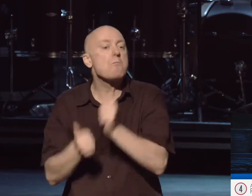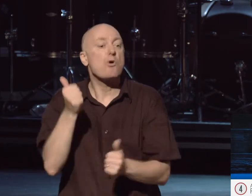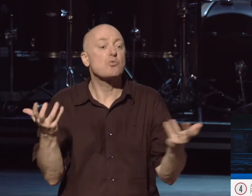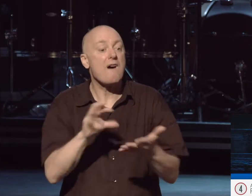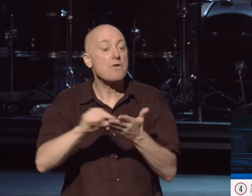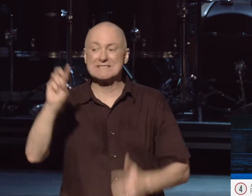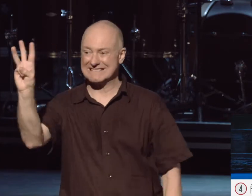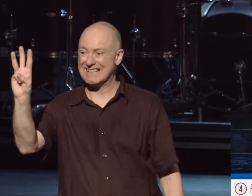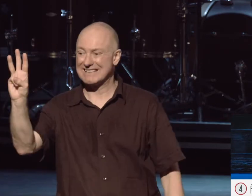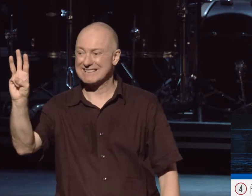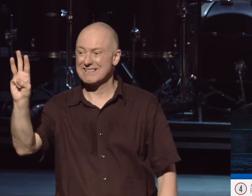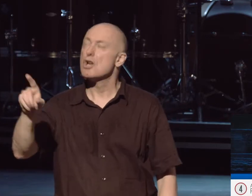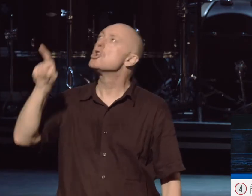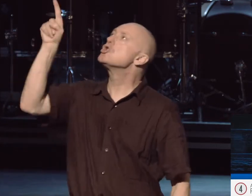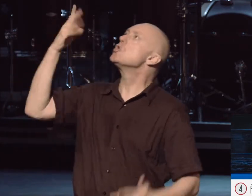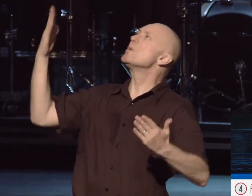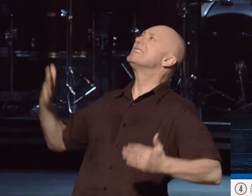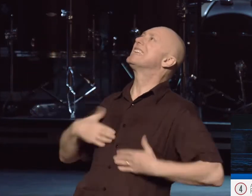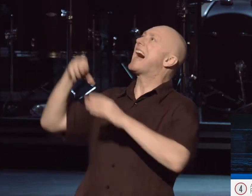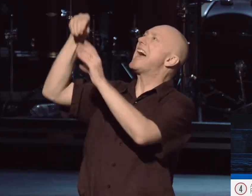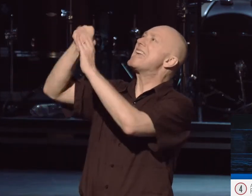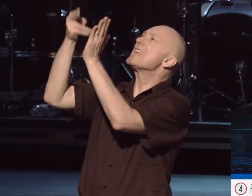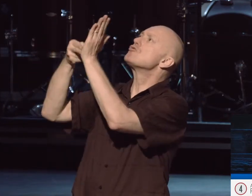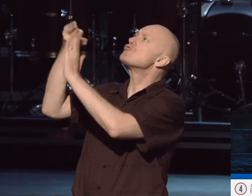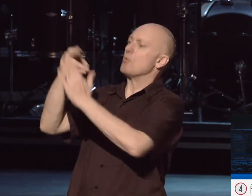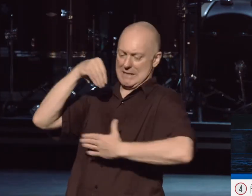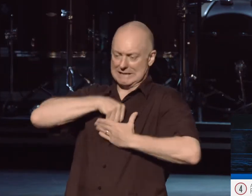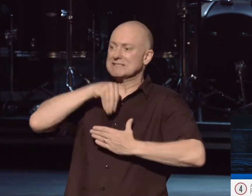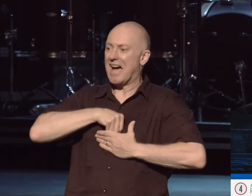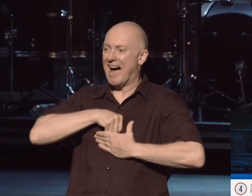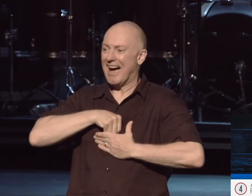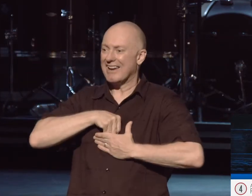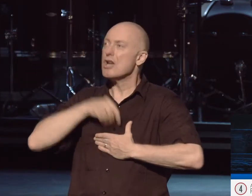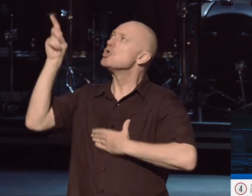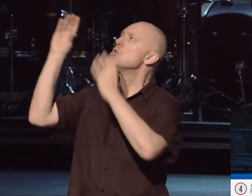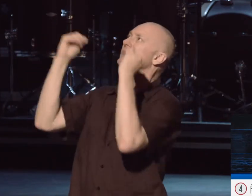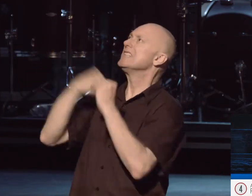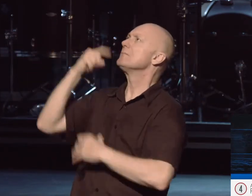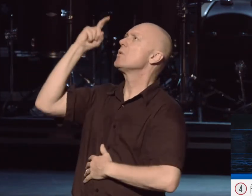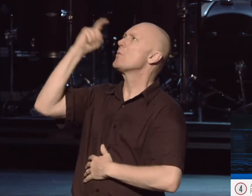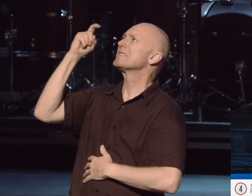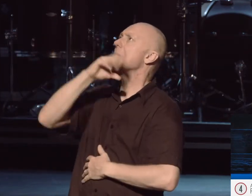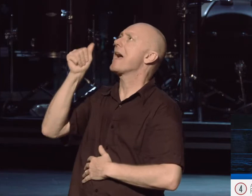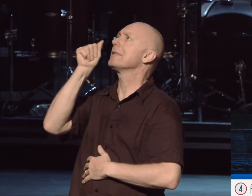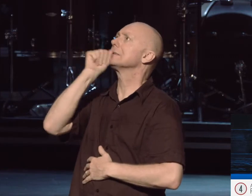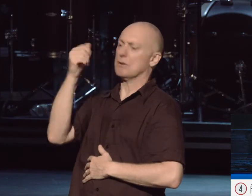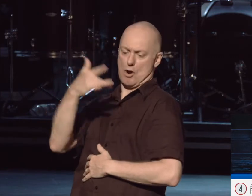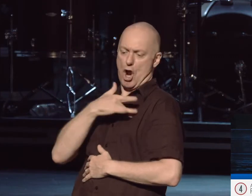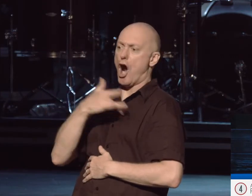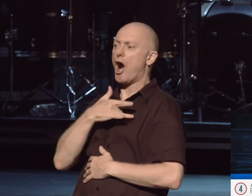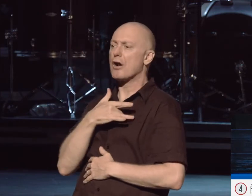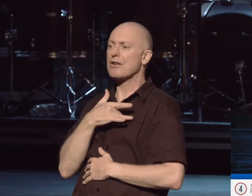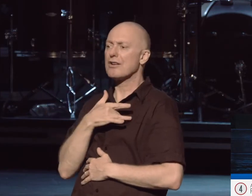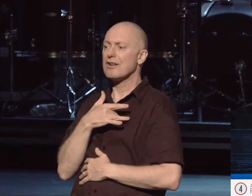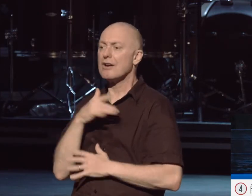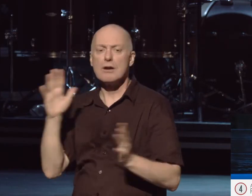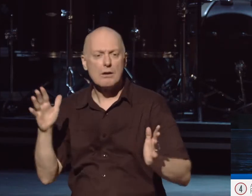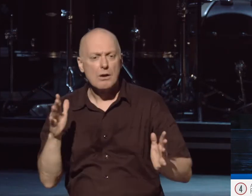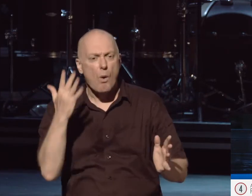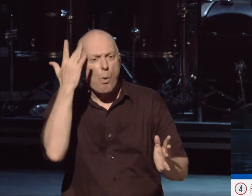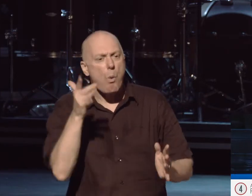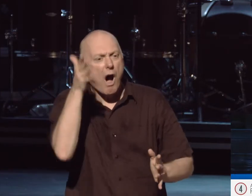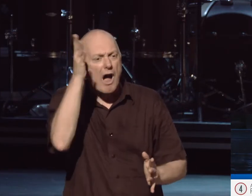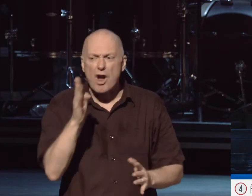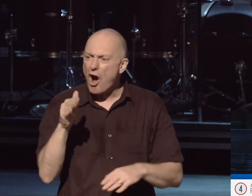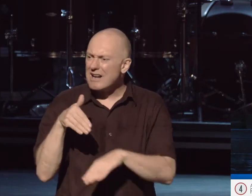delight in truth in the inward being heart. You teach me wisdom in the secret heart, of course, heart. Why did God send Nathan to David?